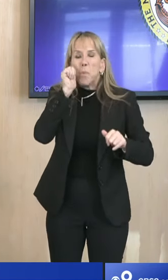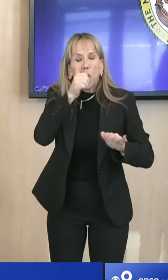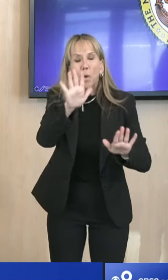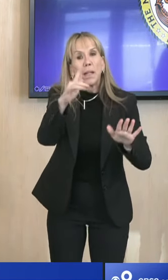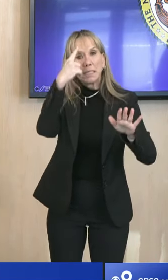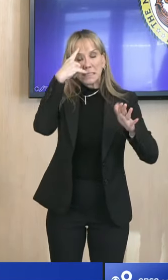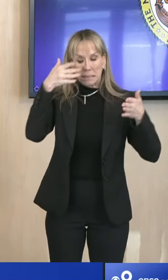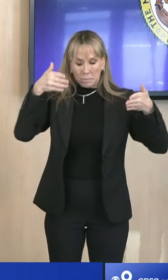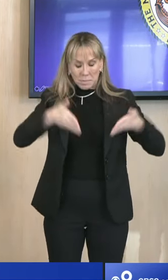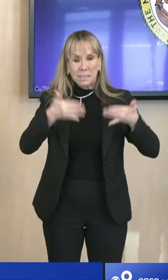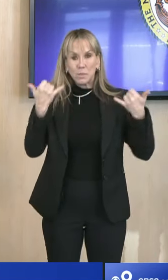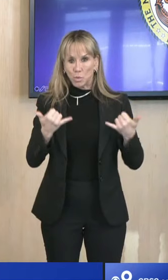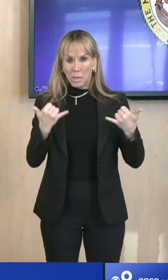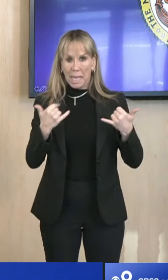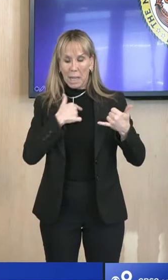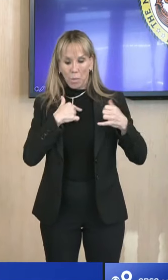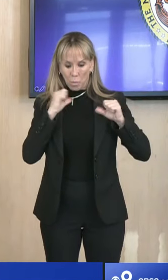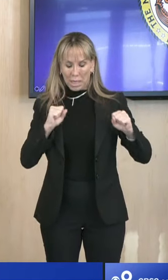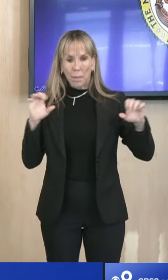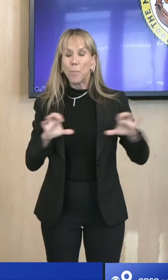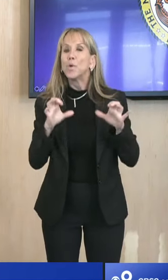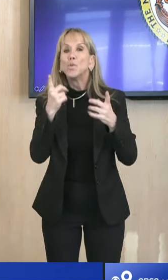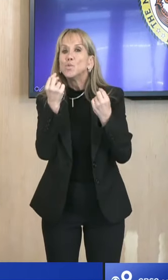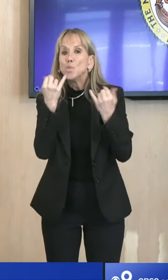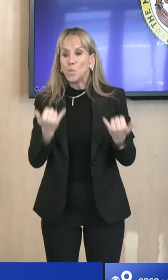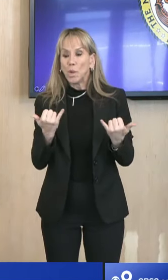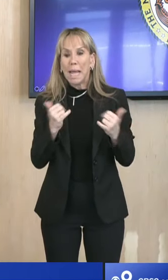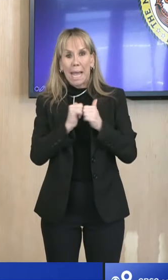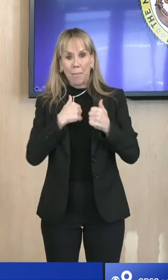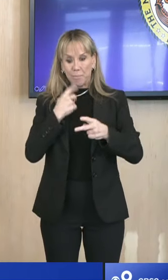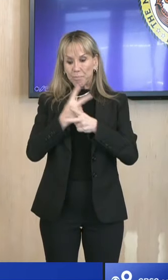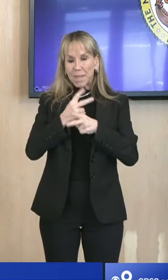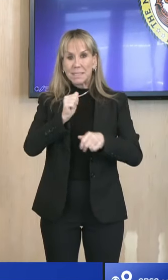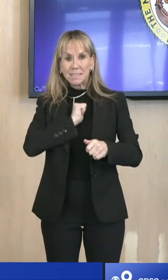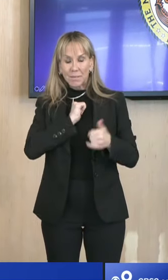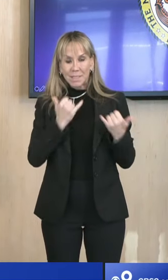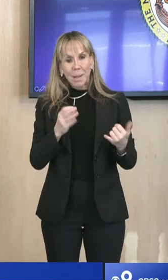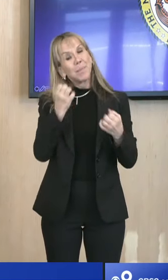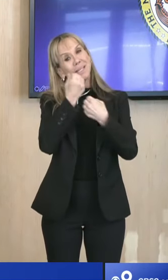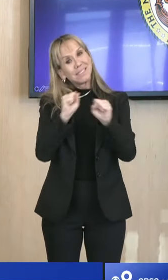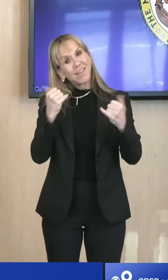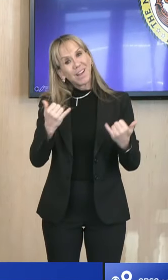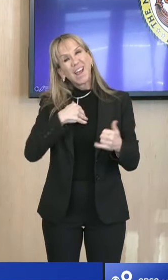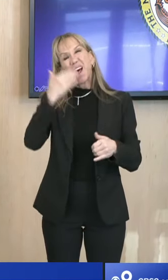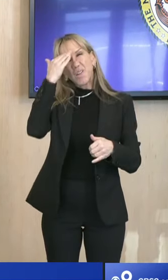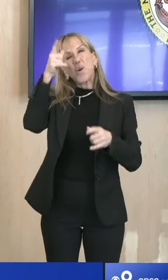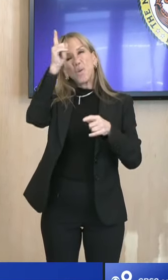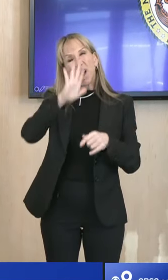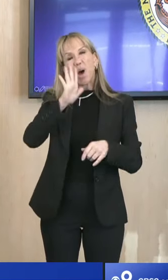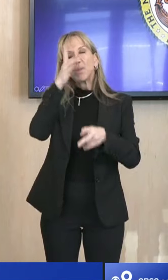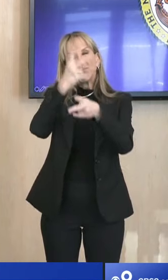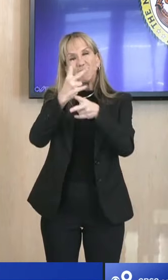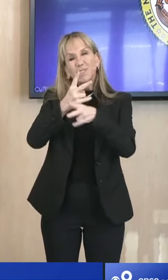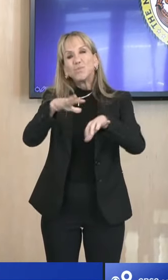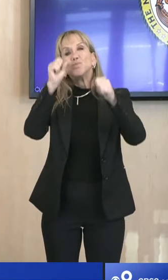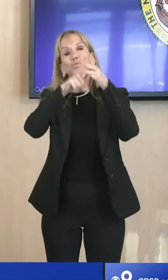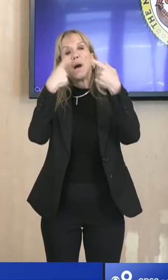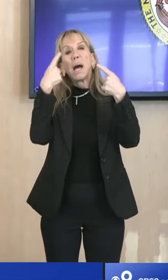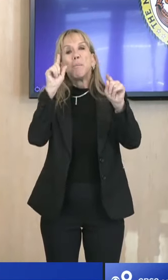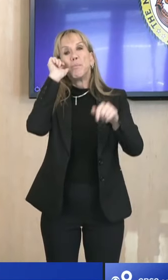Let's be careful today, take care of ourselves today, be safe today, and I know God's going to take care of tomorrow. Thank you very